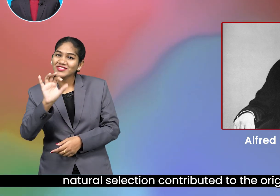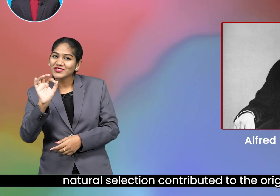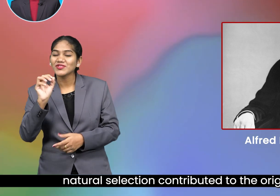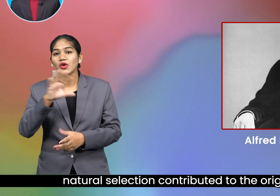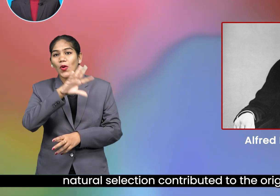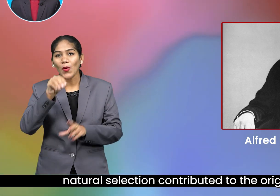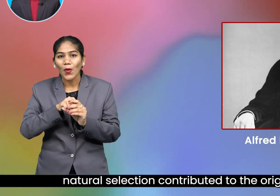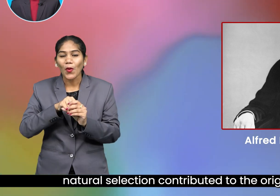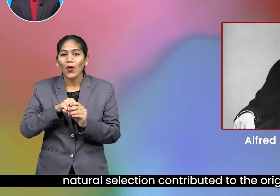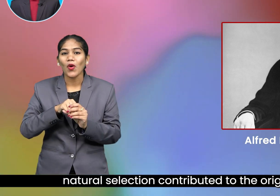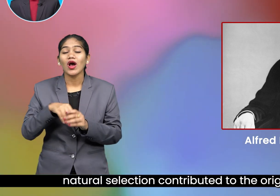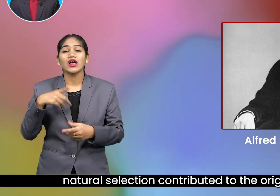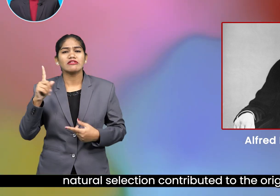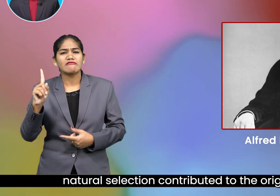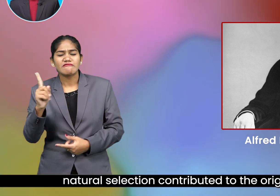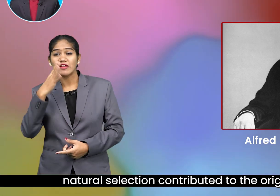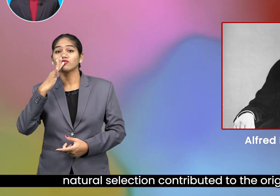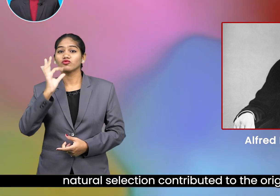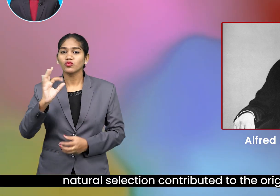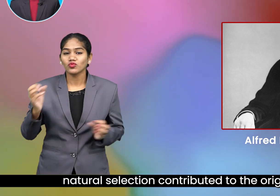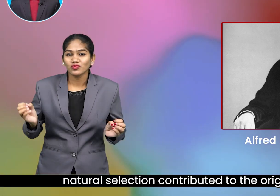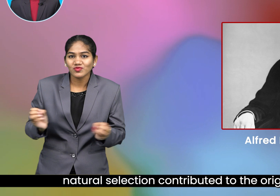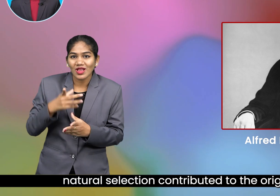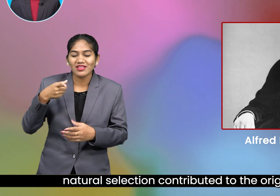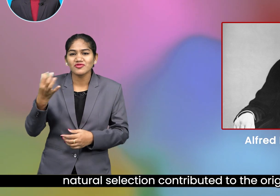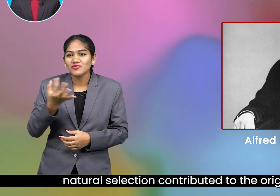the origin of new species.